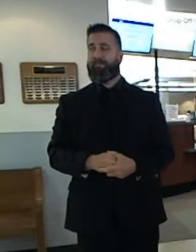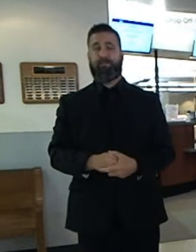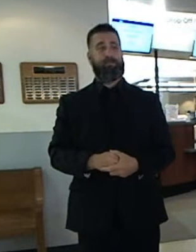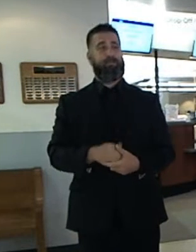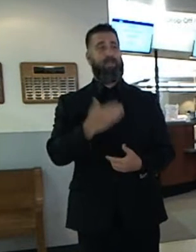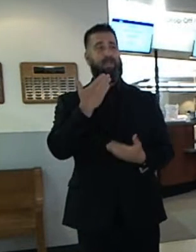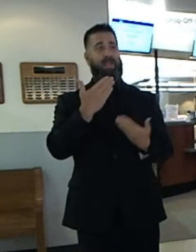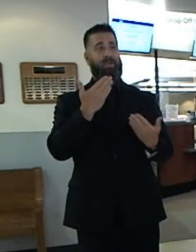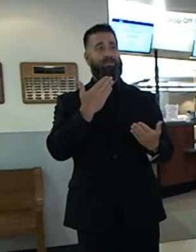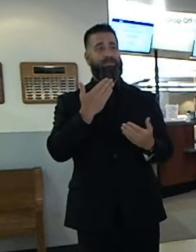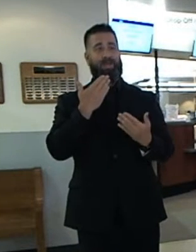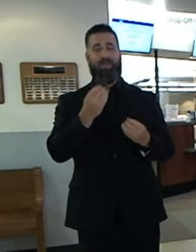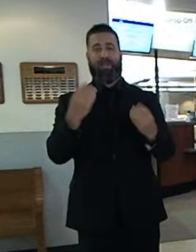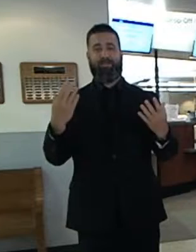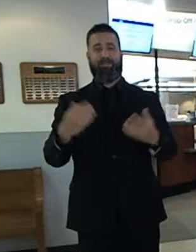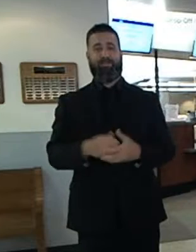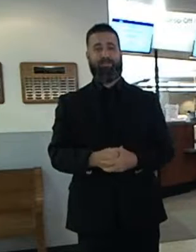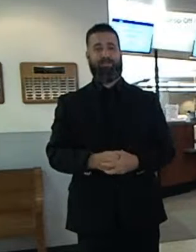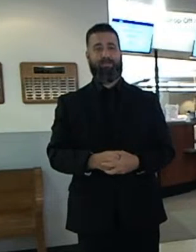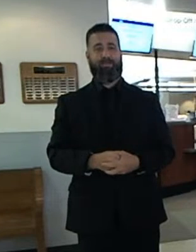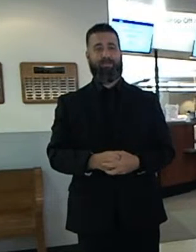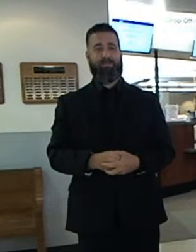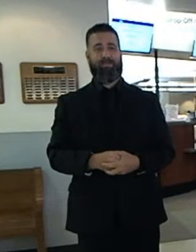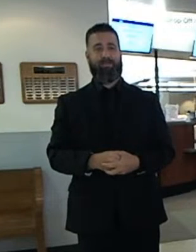Thank you. Thanks a lot.